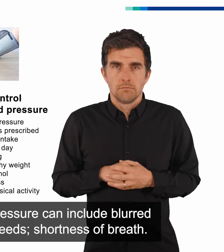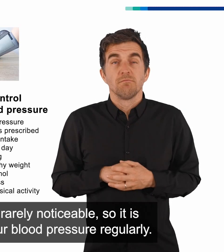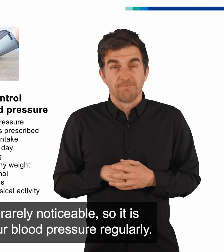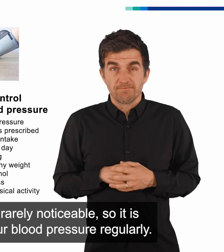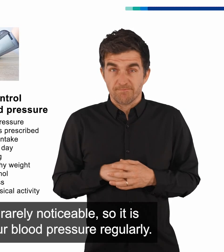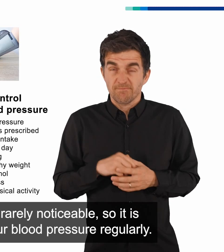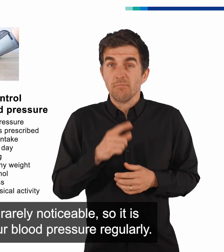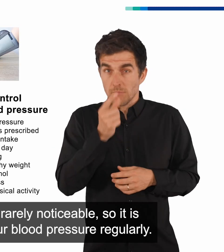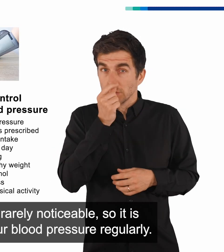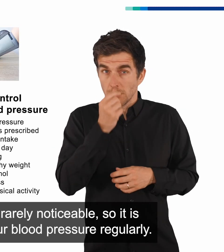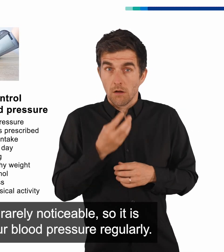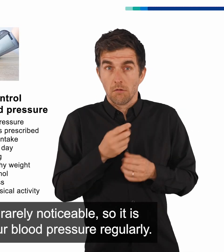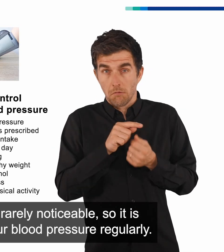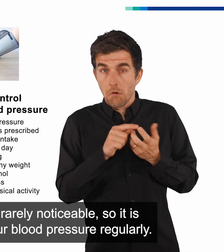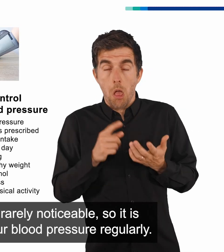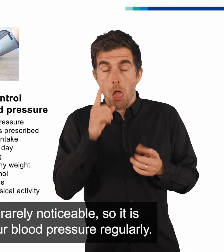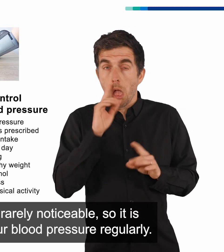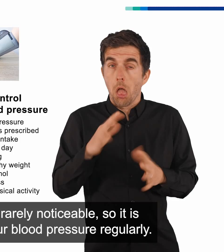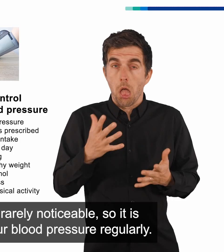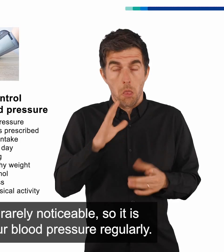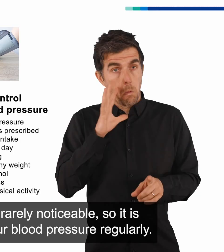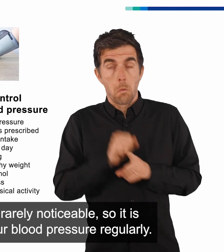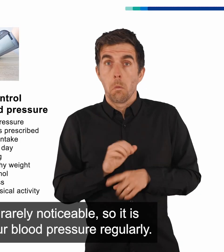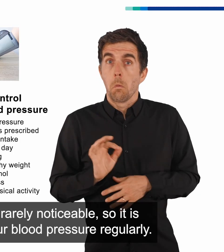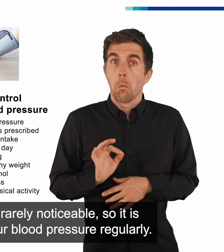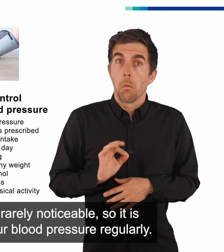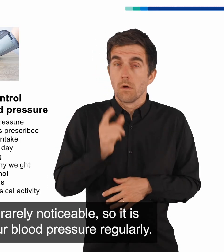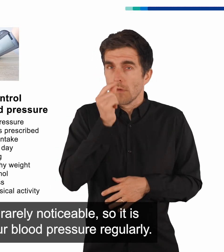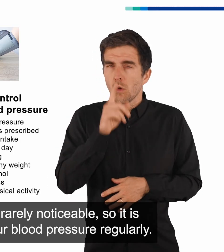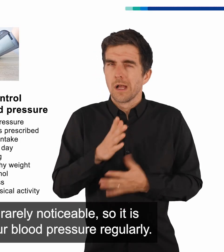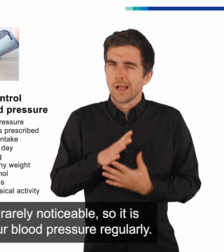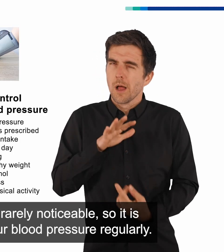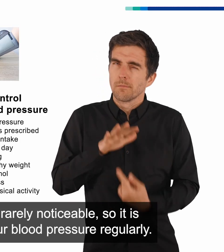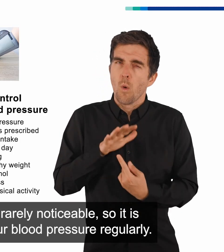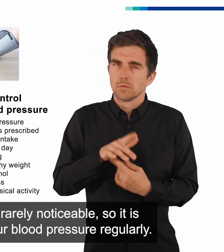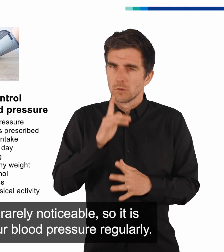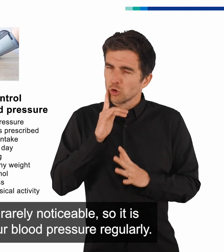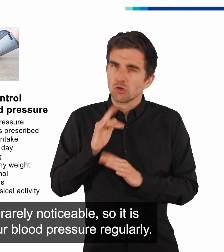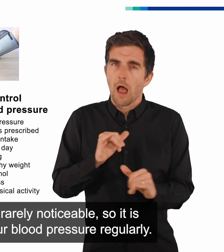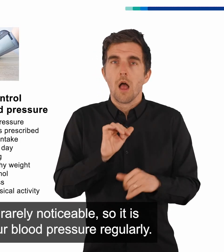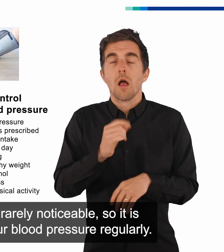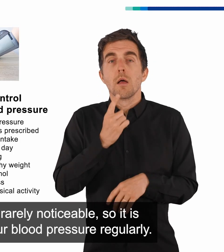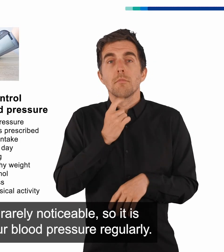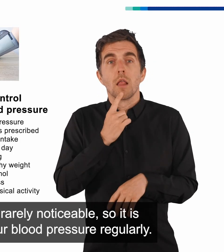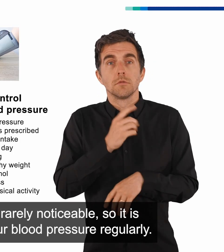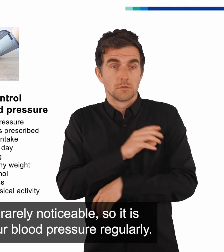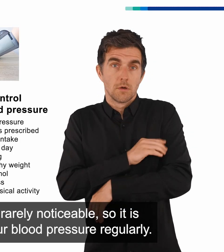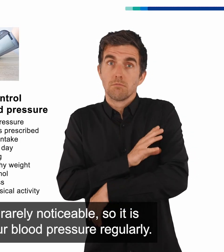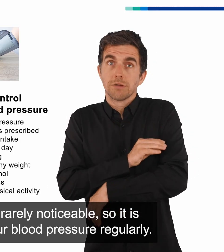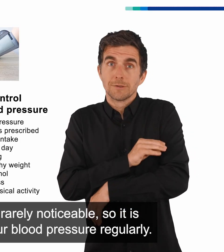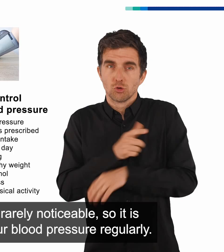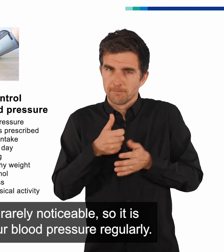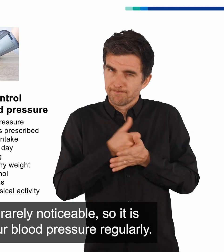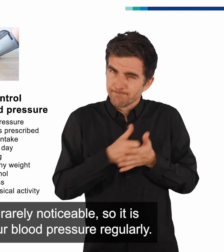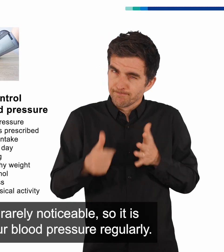target blood pressure level should be a systolic reading of less than 130 mm Hg and a diastolic reading of less than